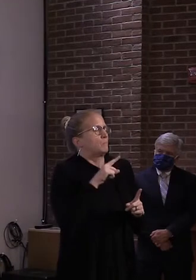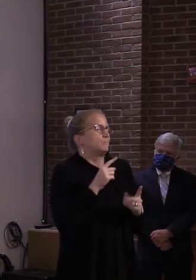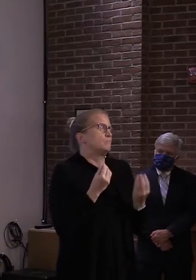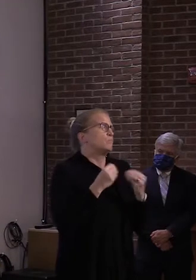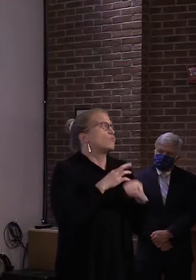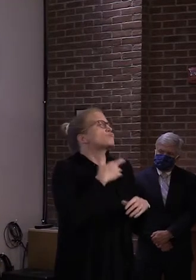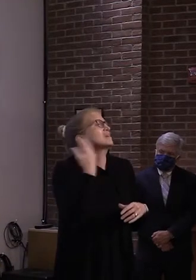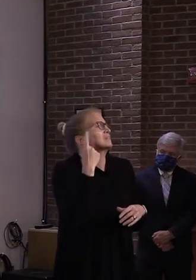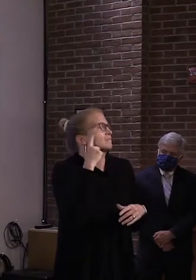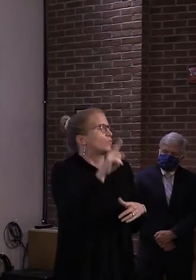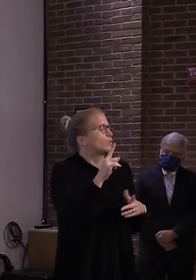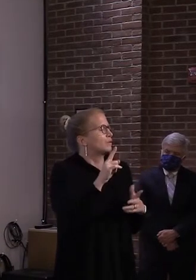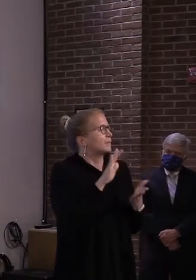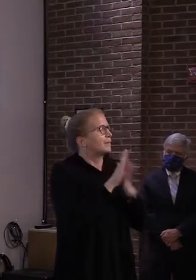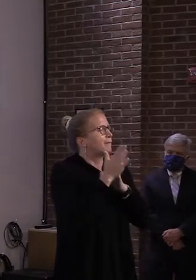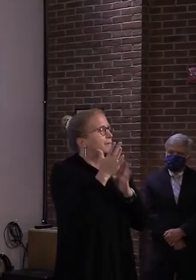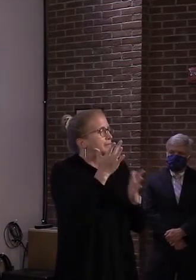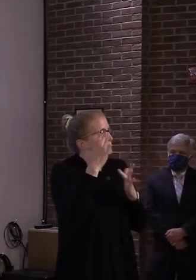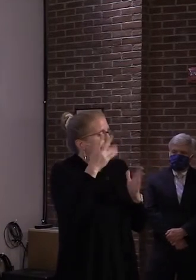illness with COVID.